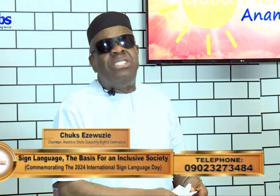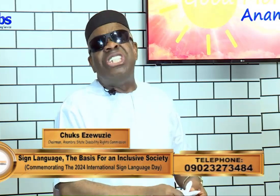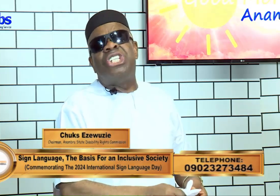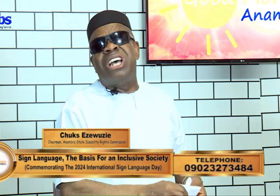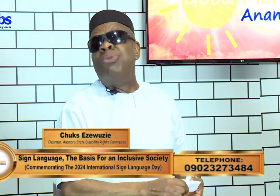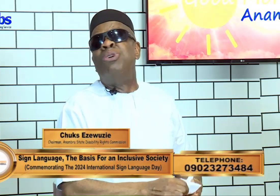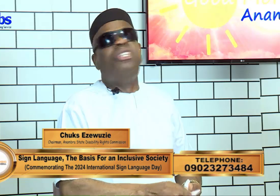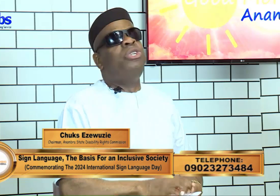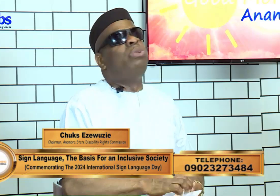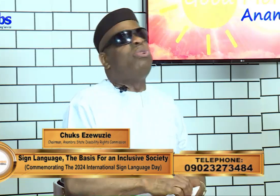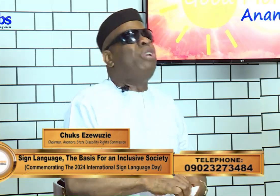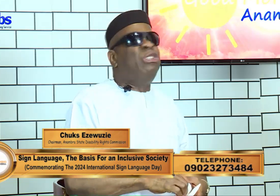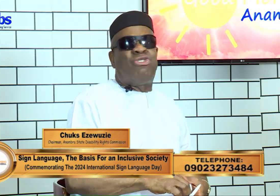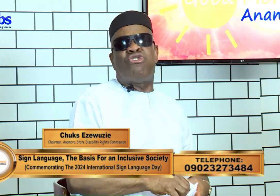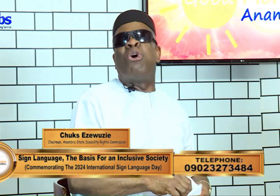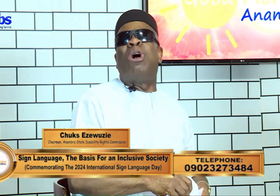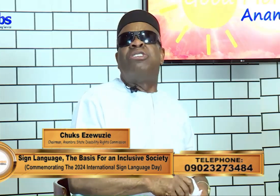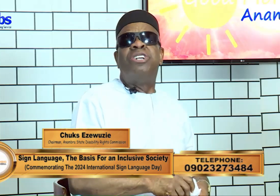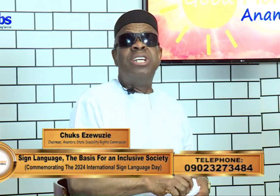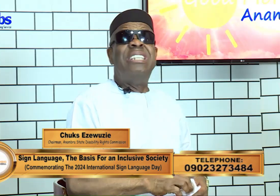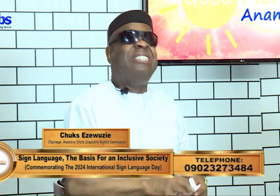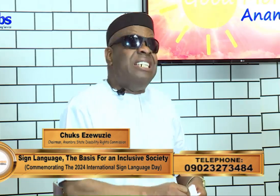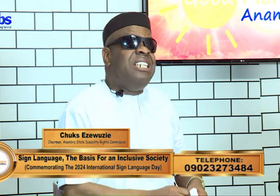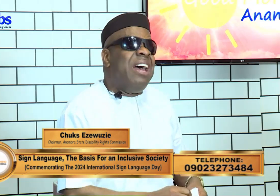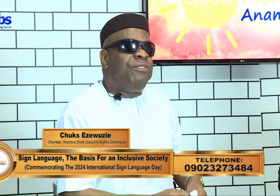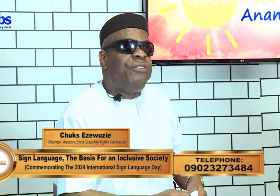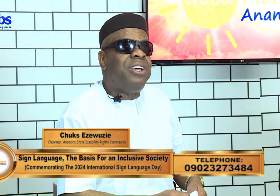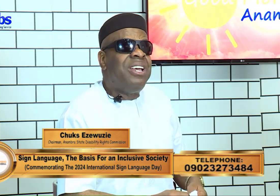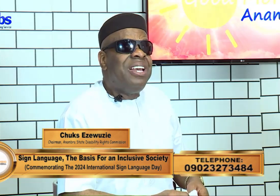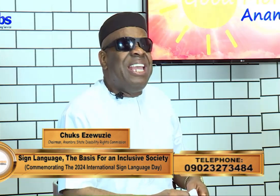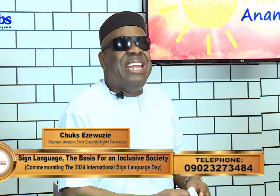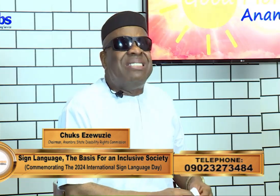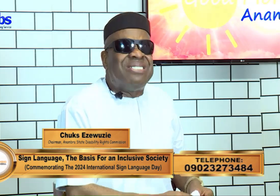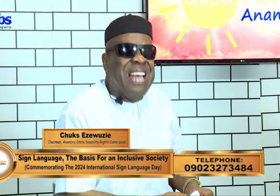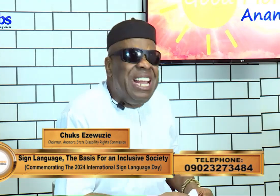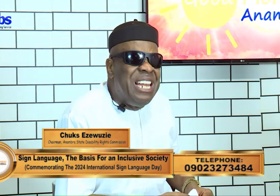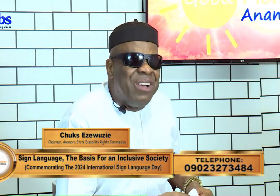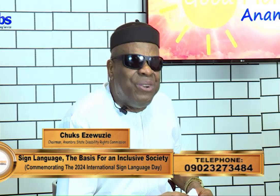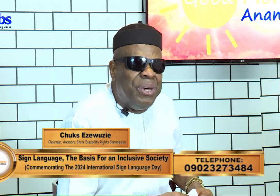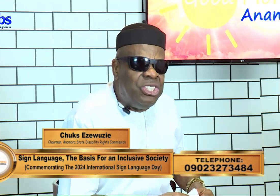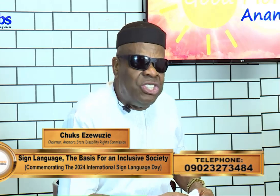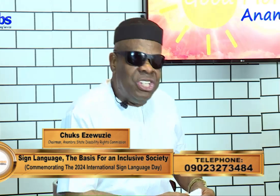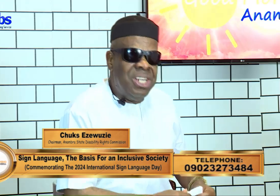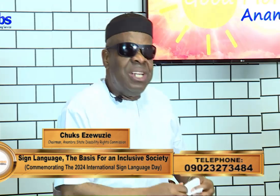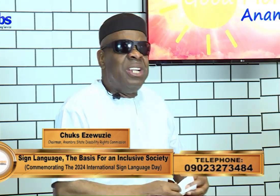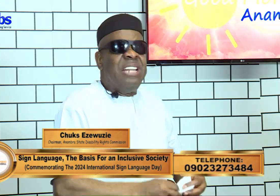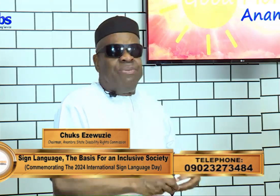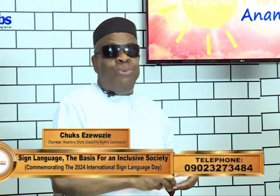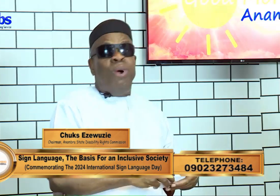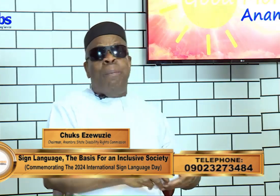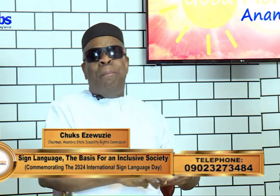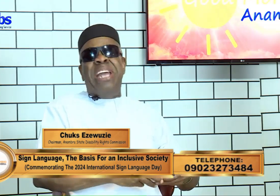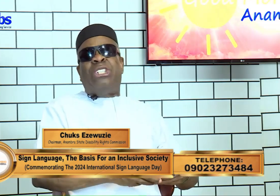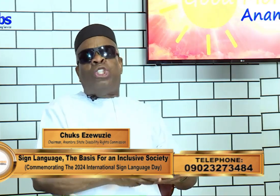a teacher will use to instruct the deaf. It is sign language